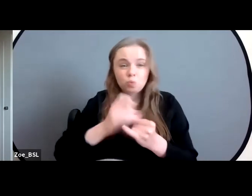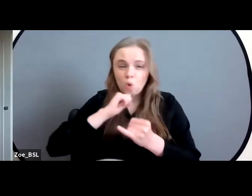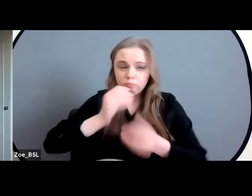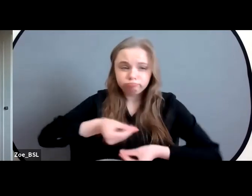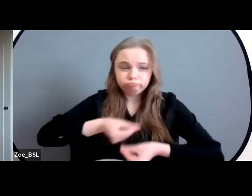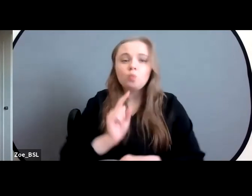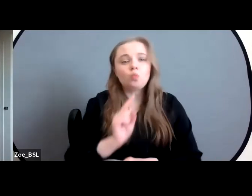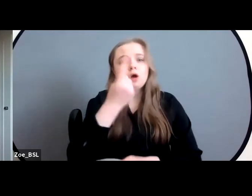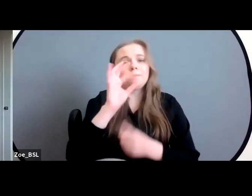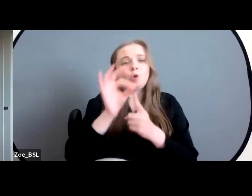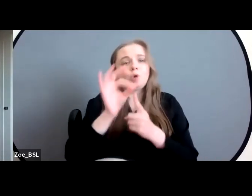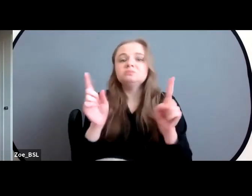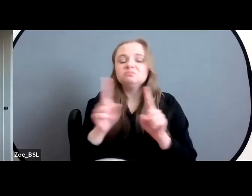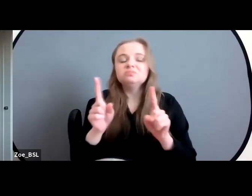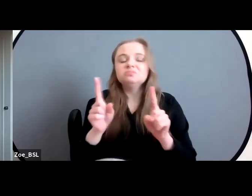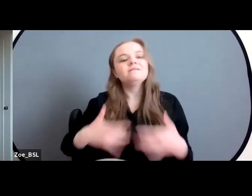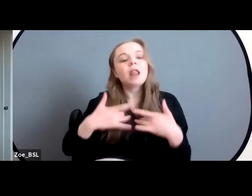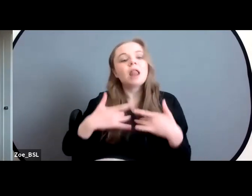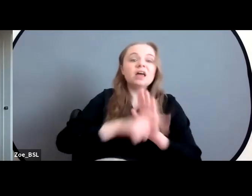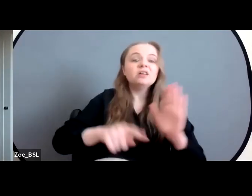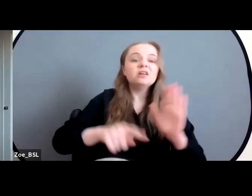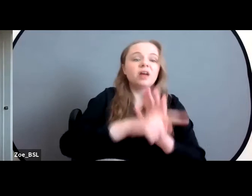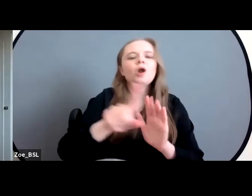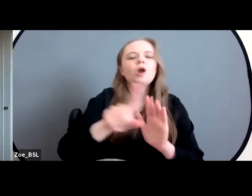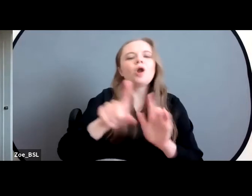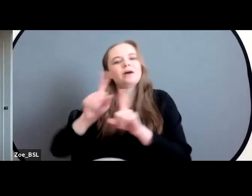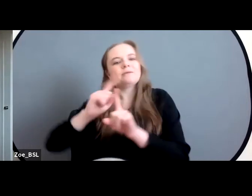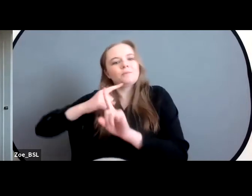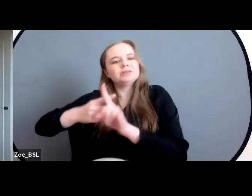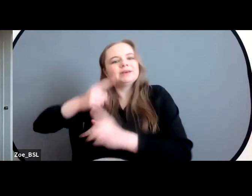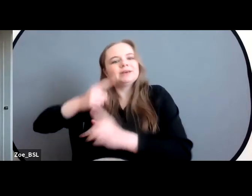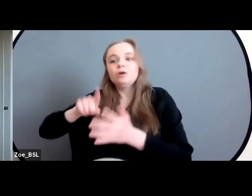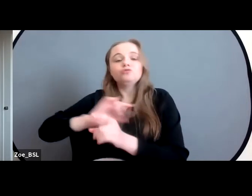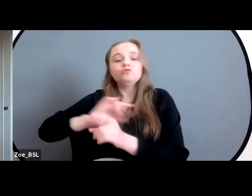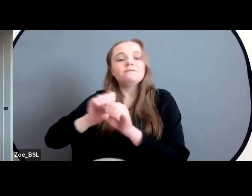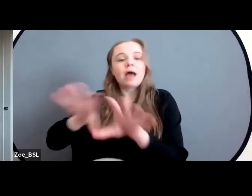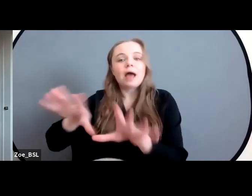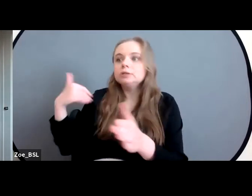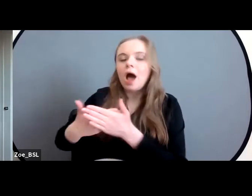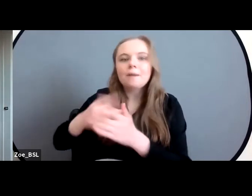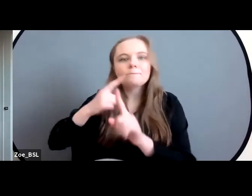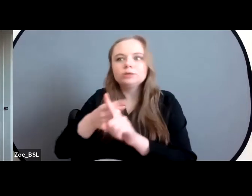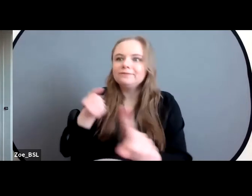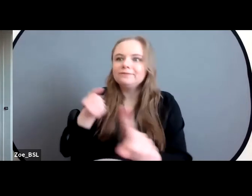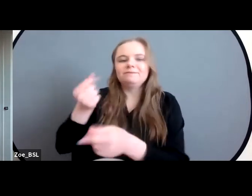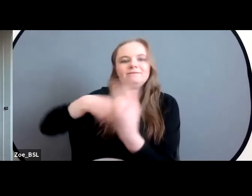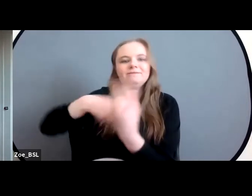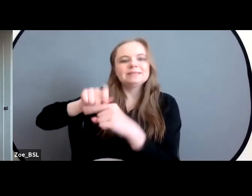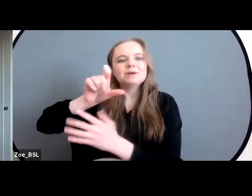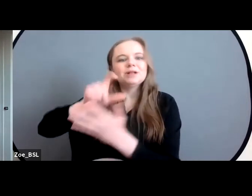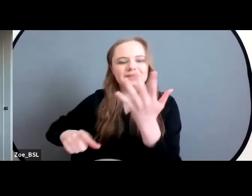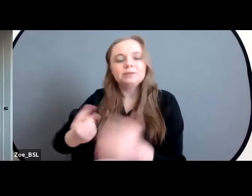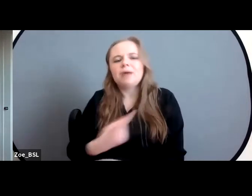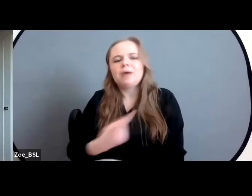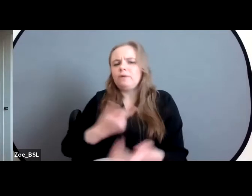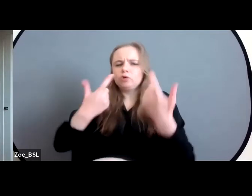optimistic about the changes that the pandemic has brought to people with disabilities. And for someone with a chronic condition like